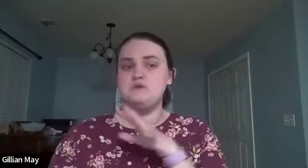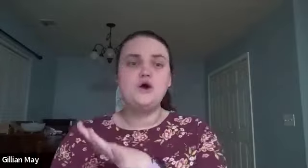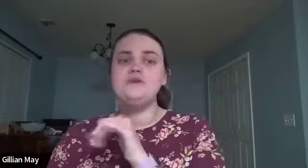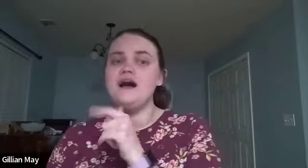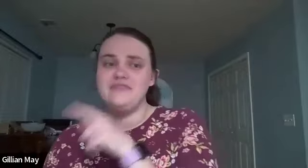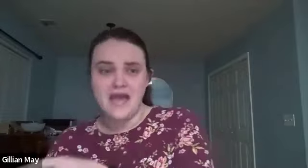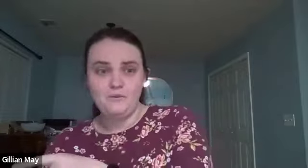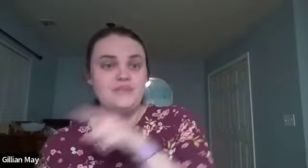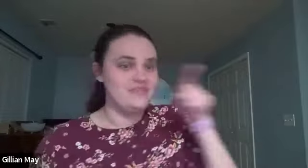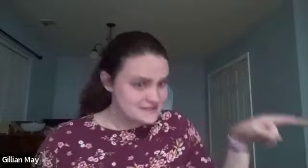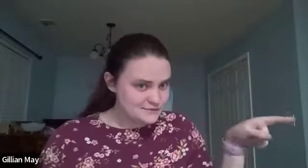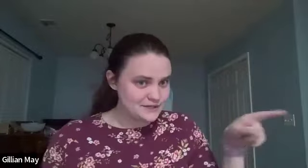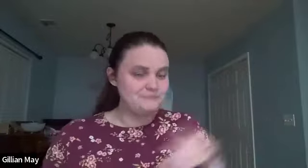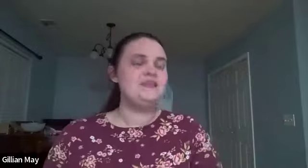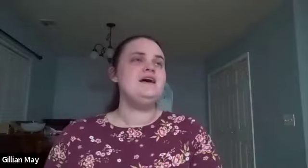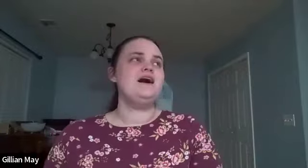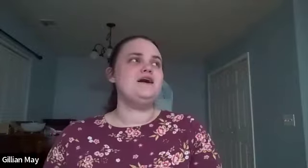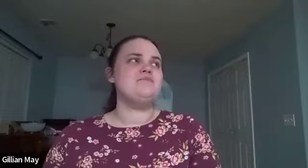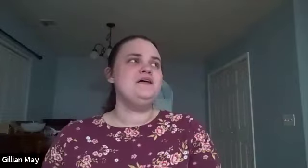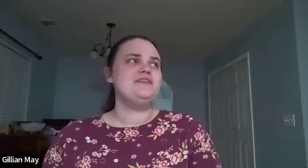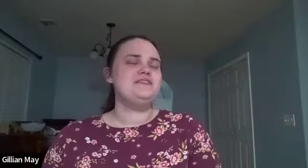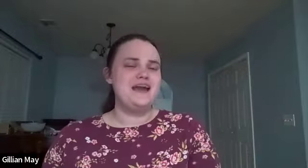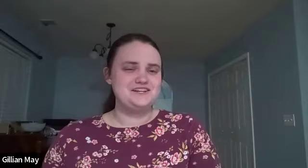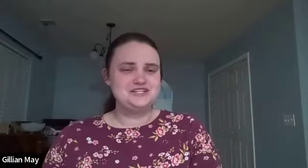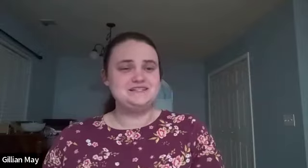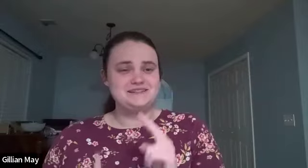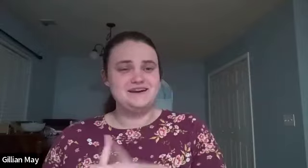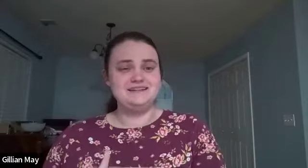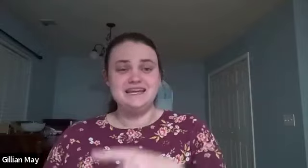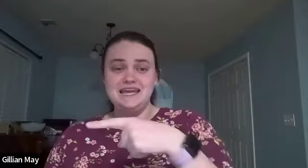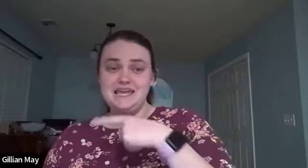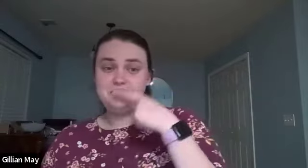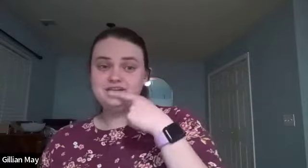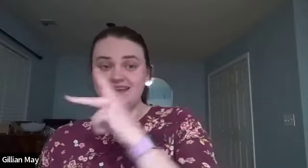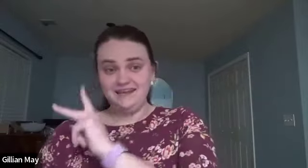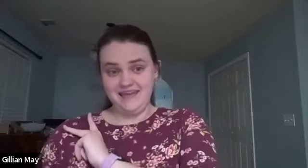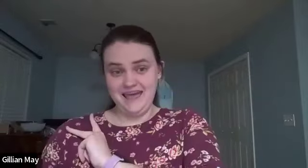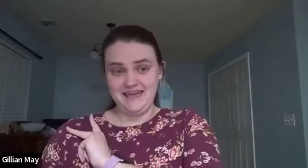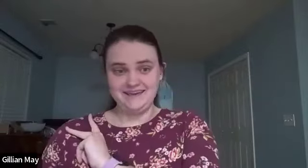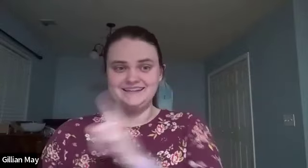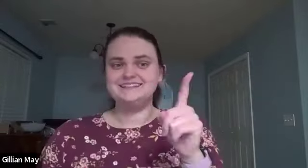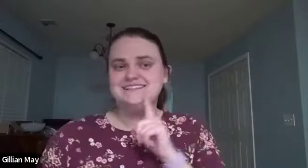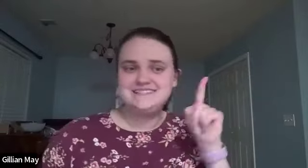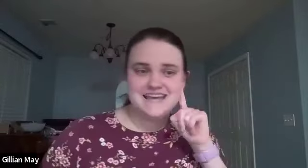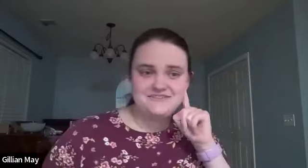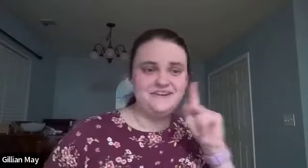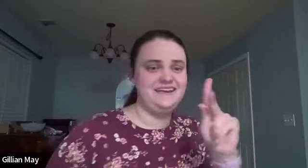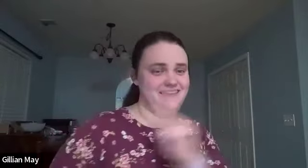no, not that one, this one, that they actually assigned hearing K, deaf